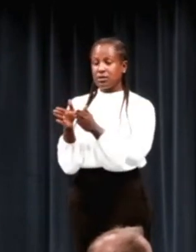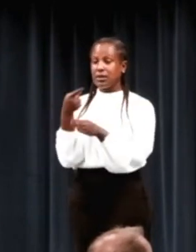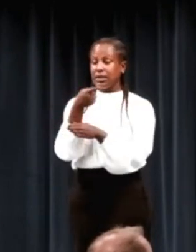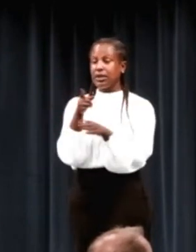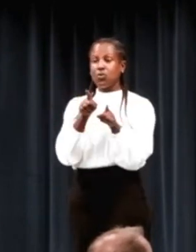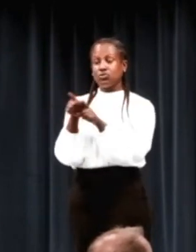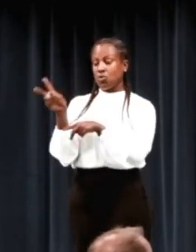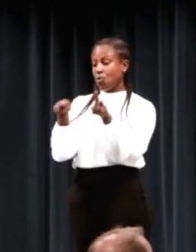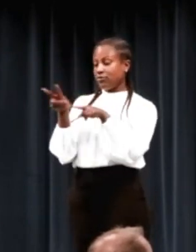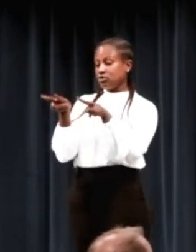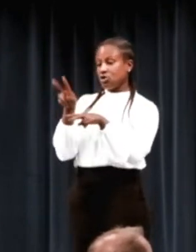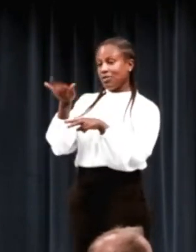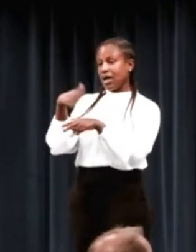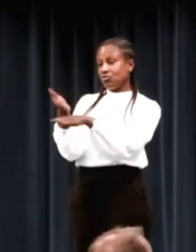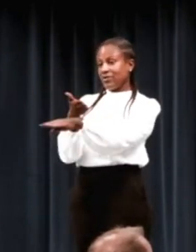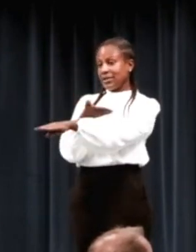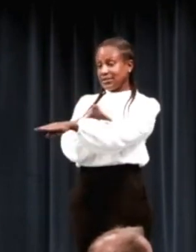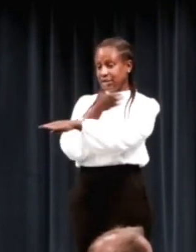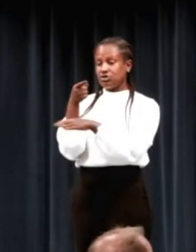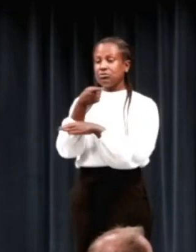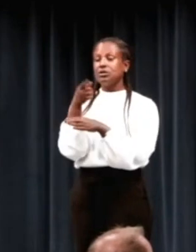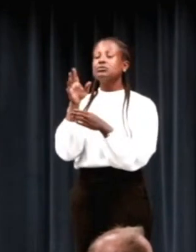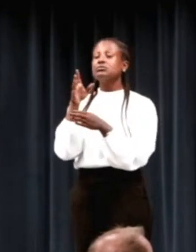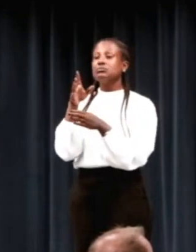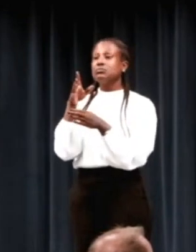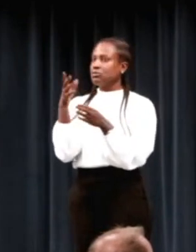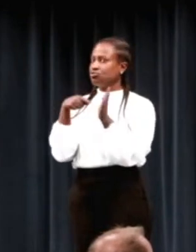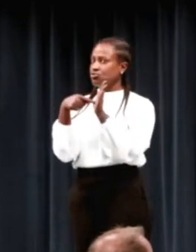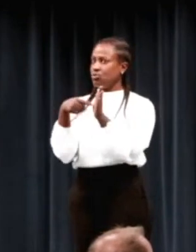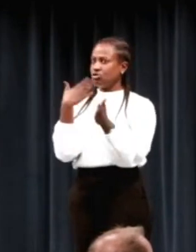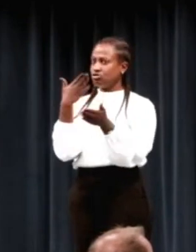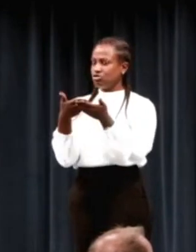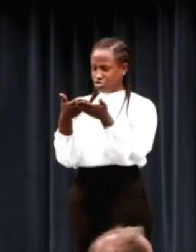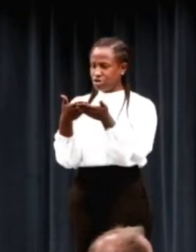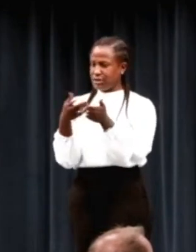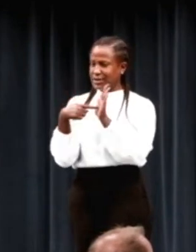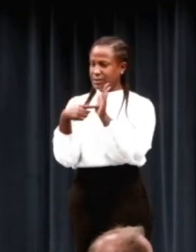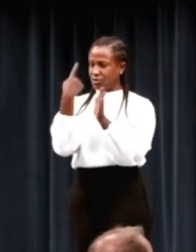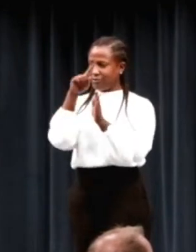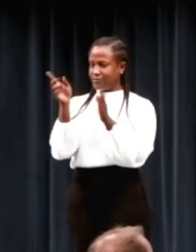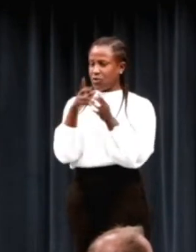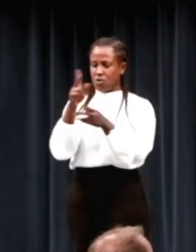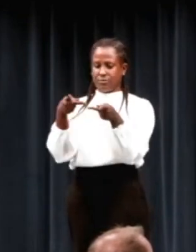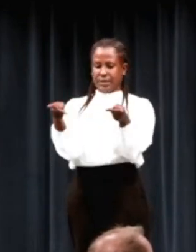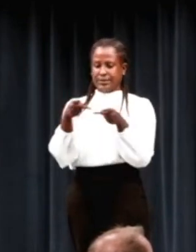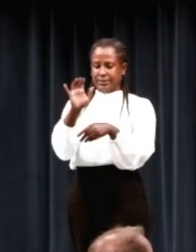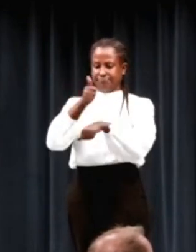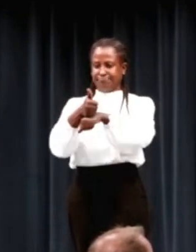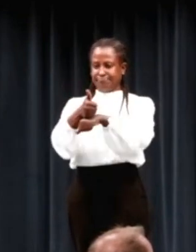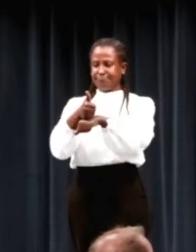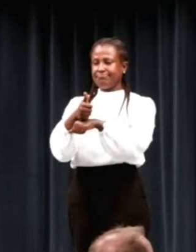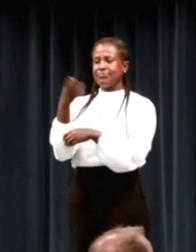a revitalization effort that continues to serve as an outstanding example of placemaking. As you may know, the Gateway Arts